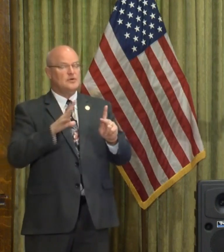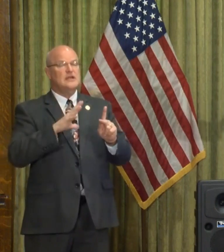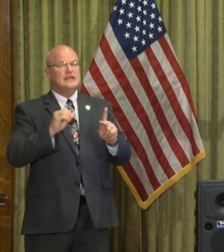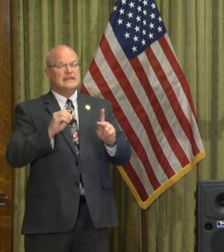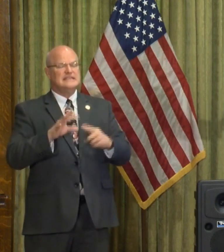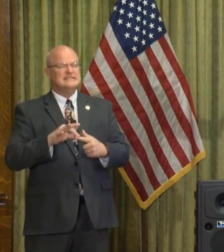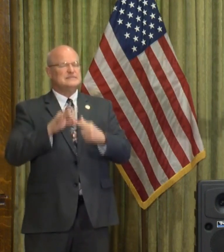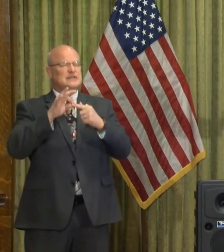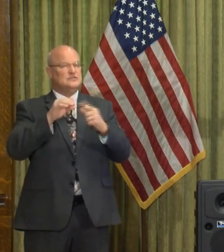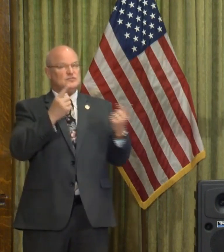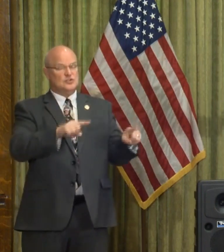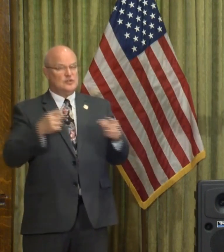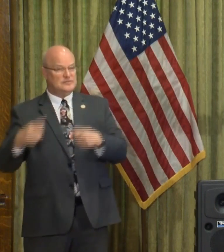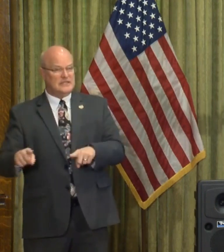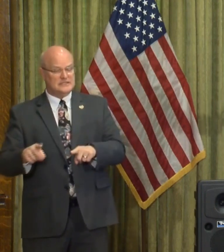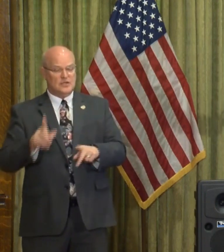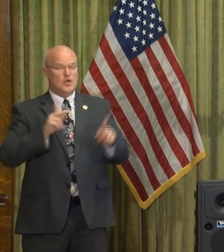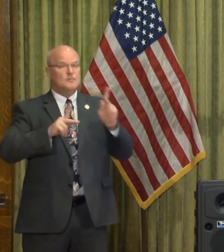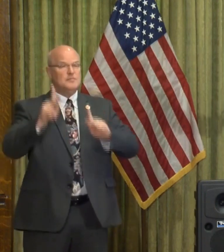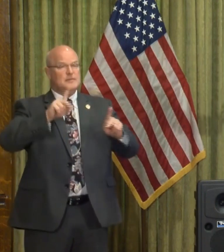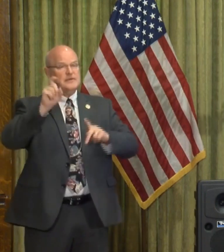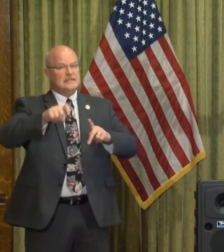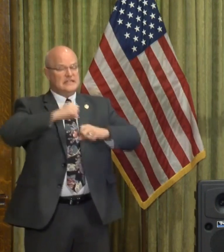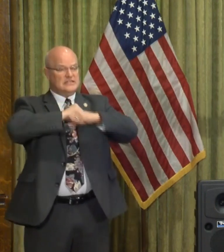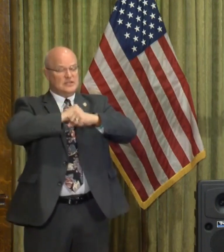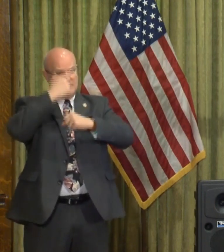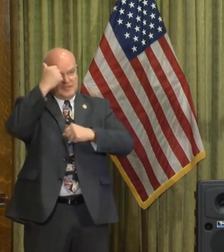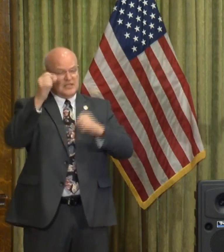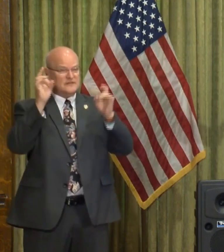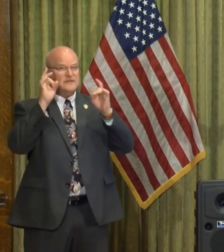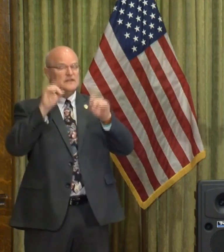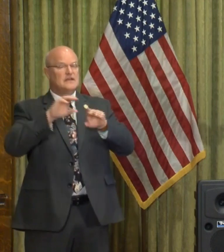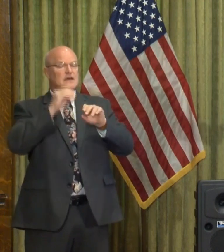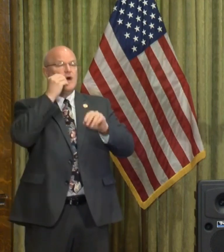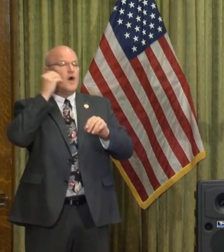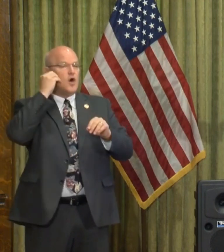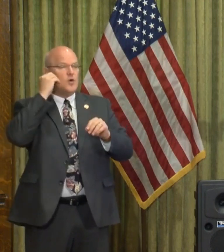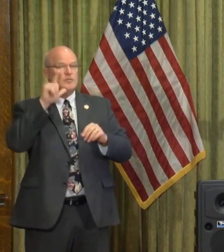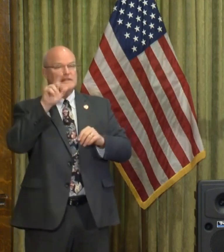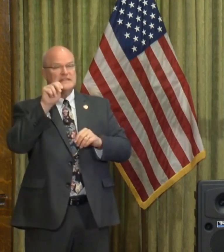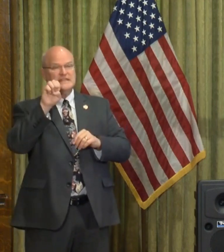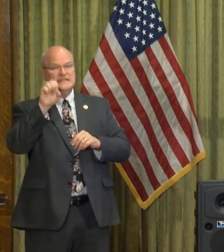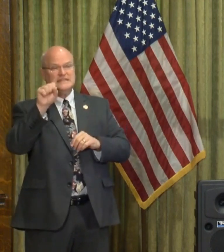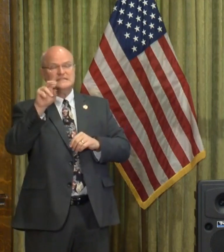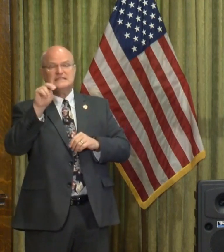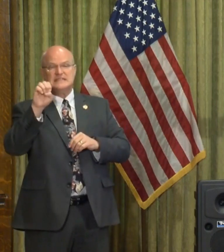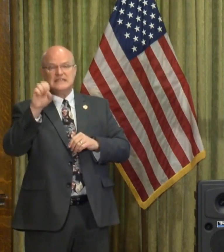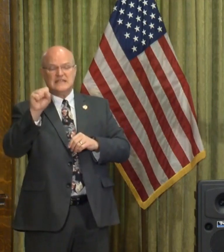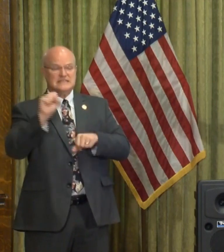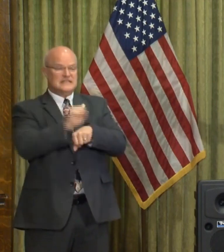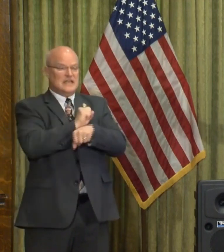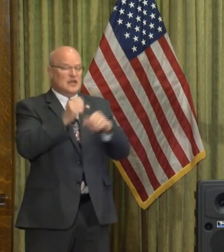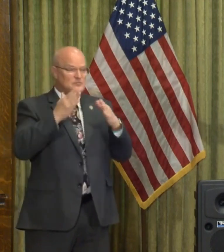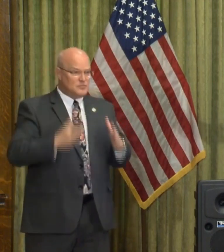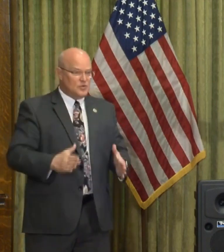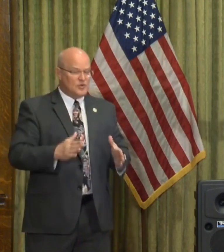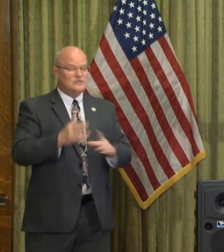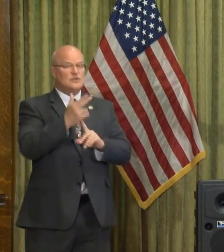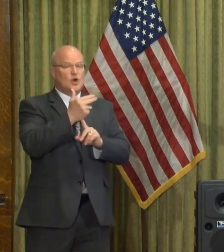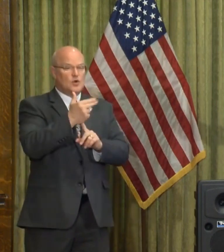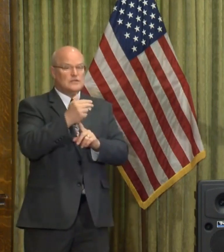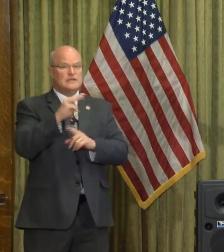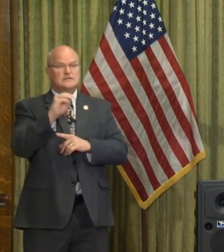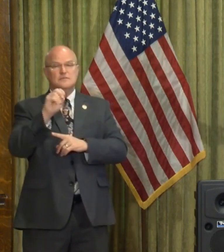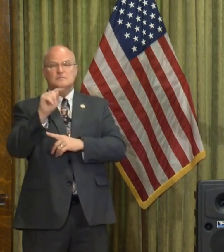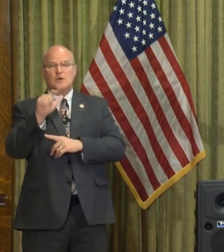citizens in exigent circumstances, persons in need of shelter due to domestic violence or homelessness, employees of hotels,